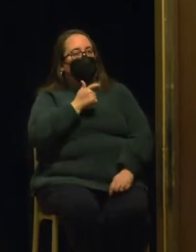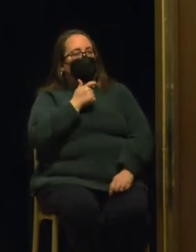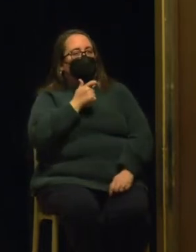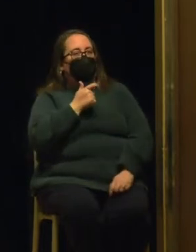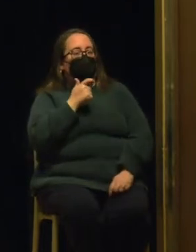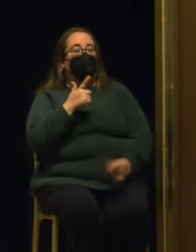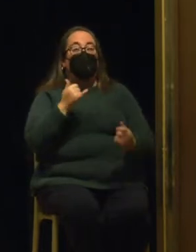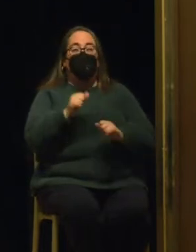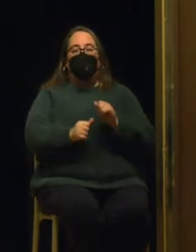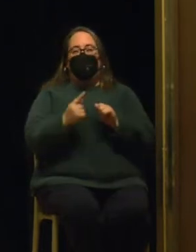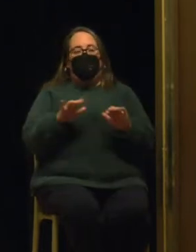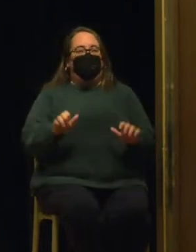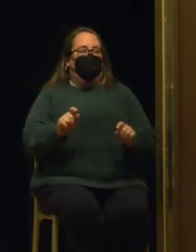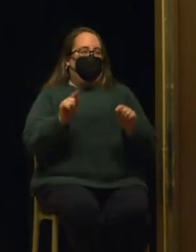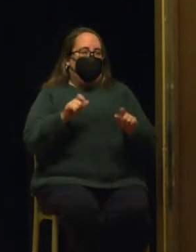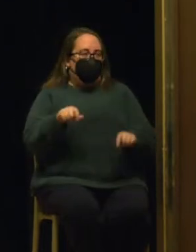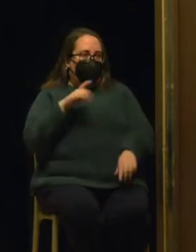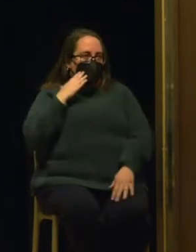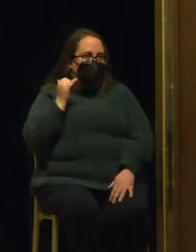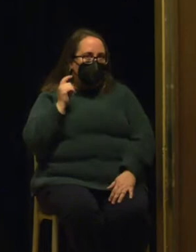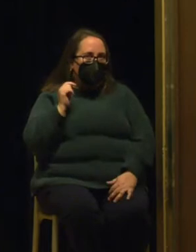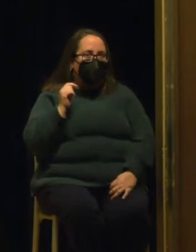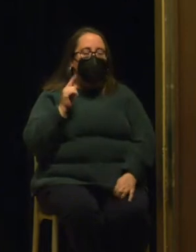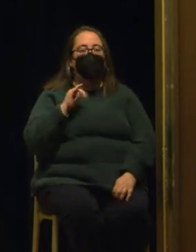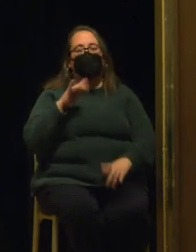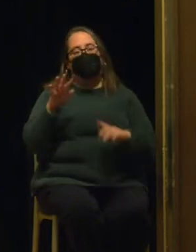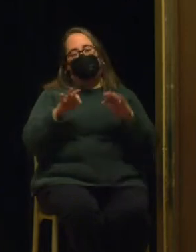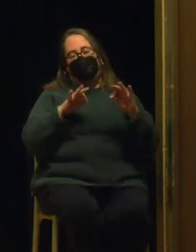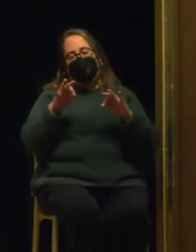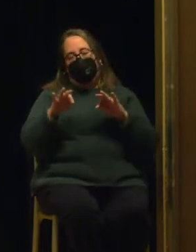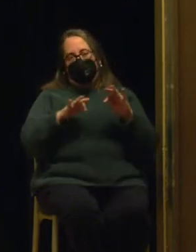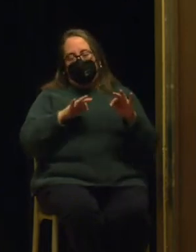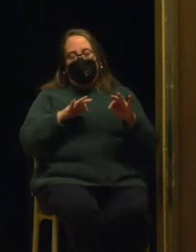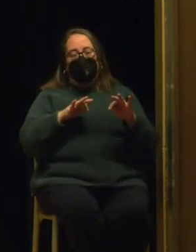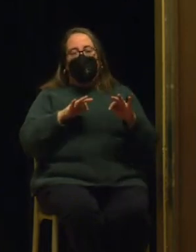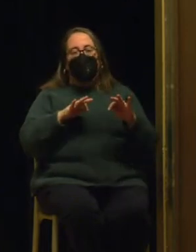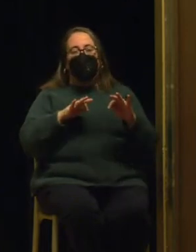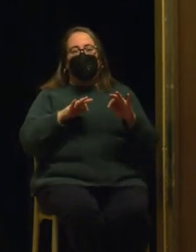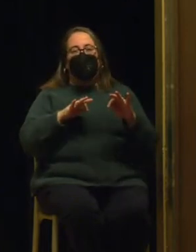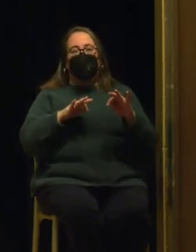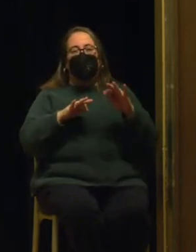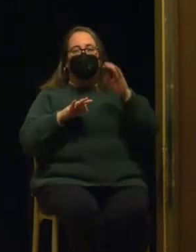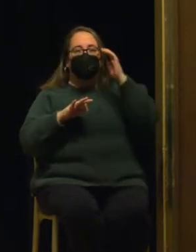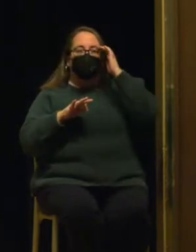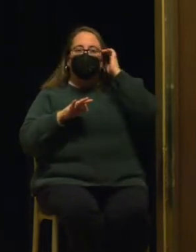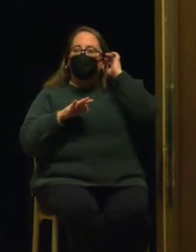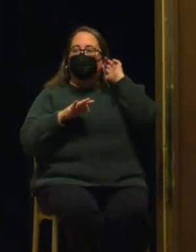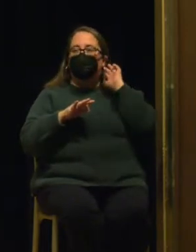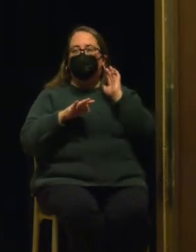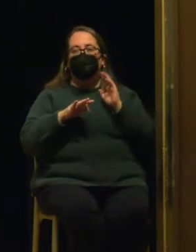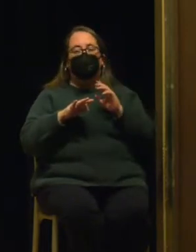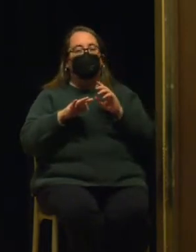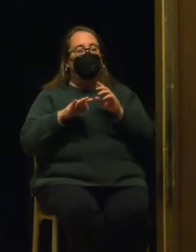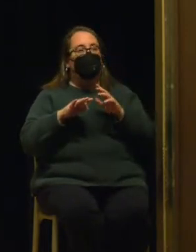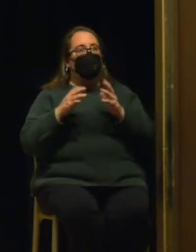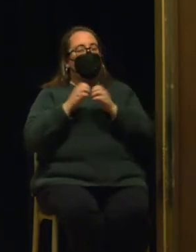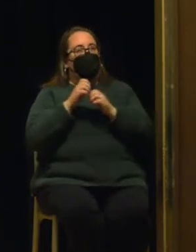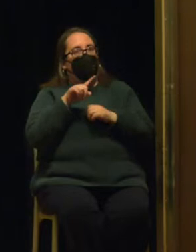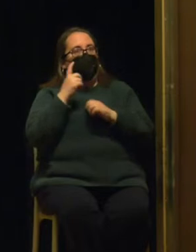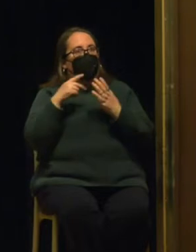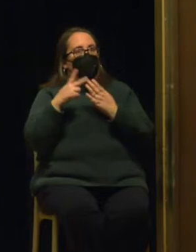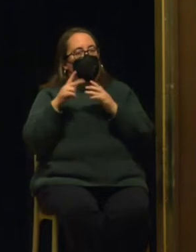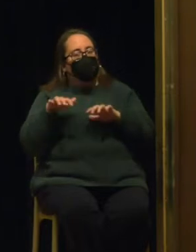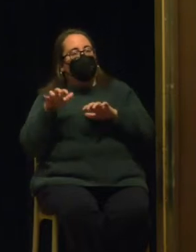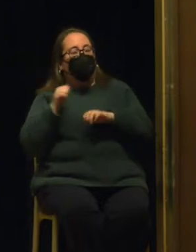Now everybody knows that, which explains yeah. the a higher amount of Black programming on. They know the